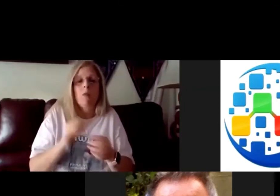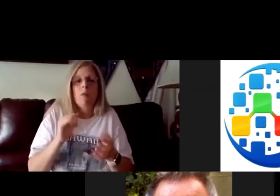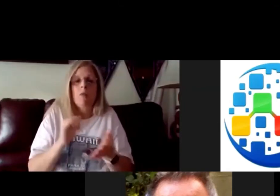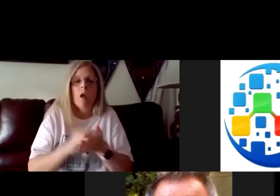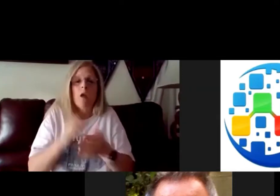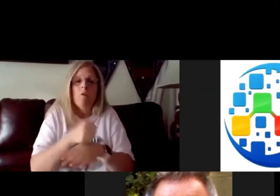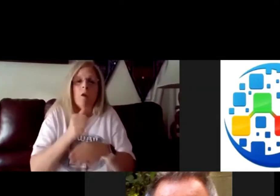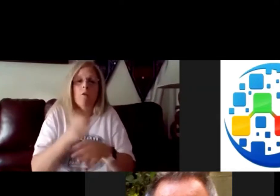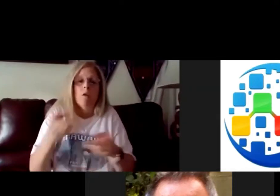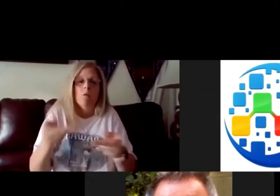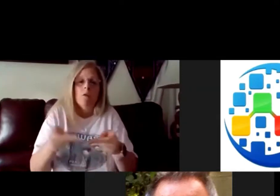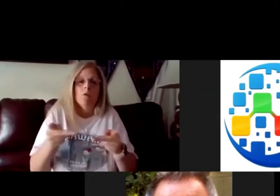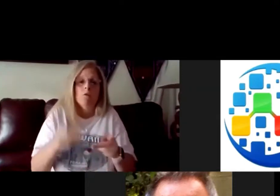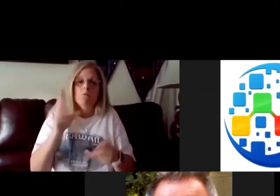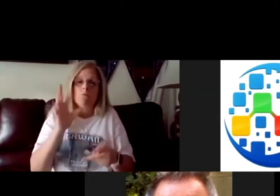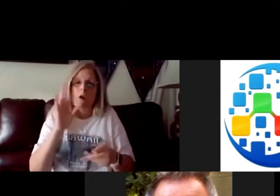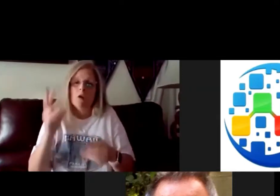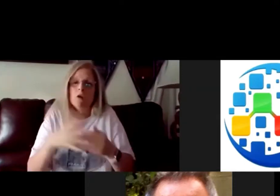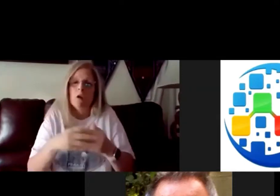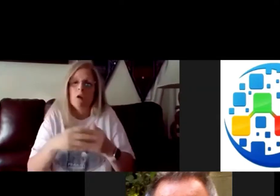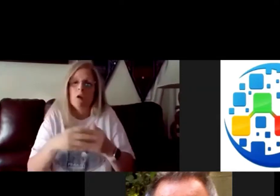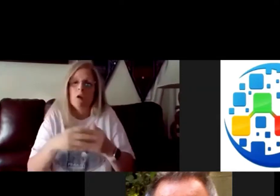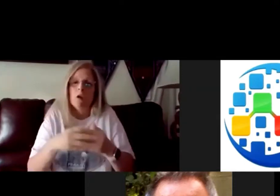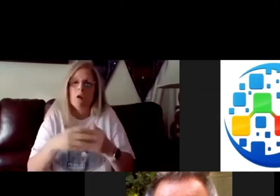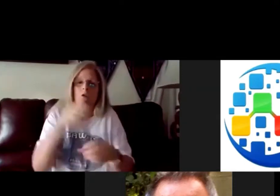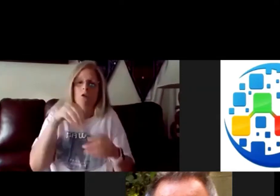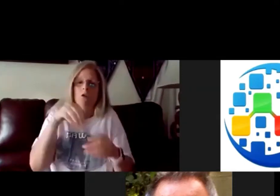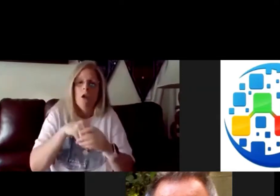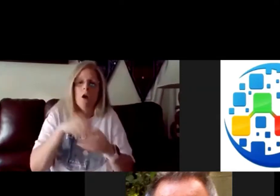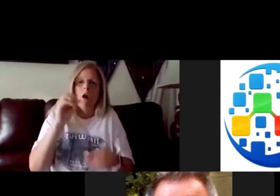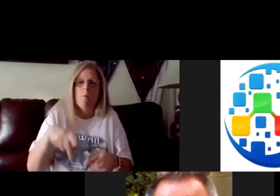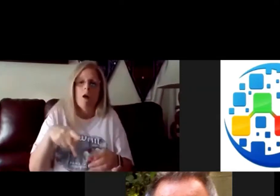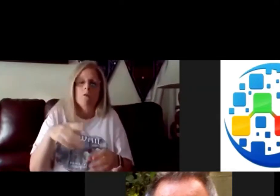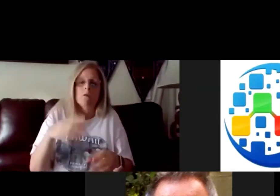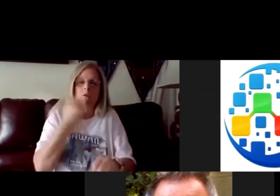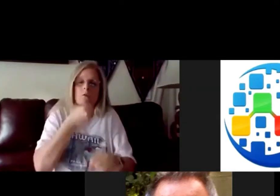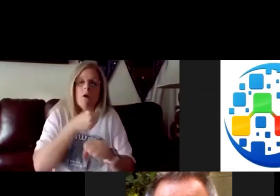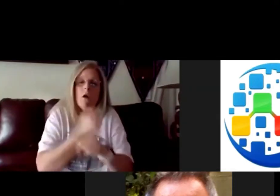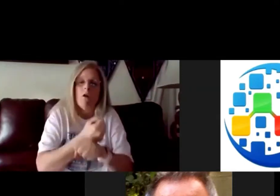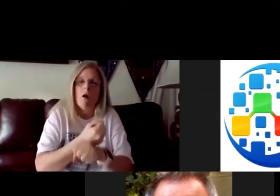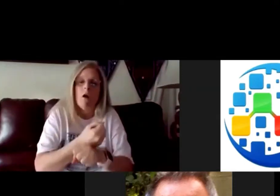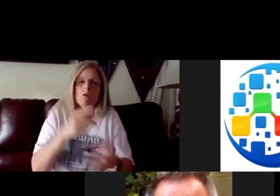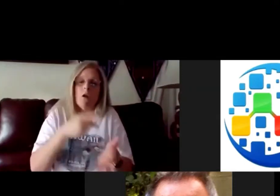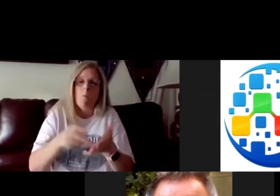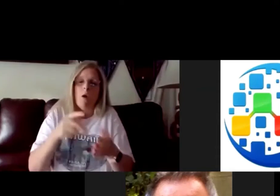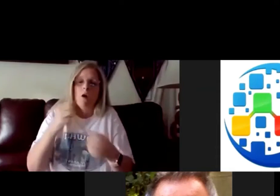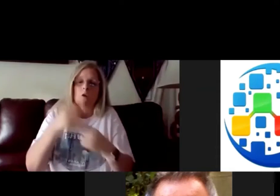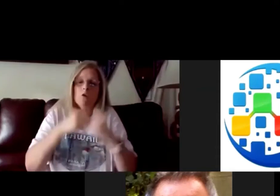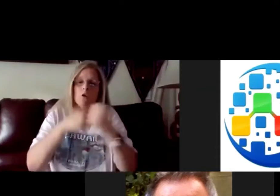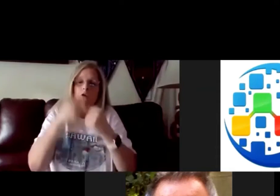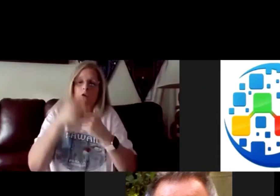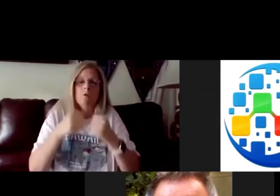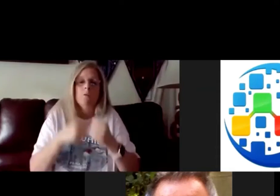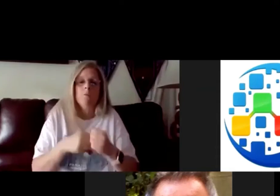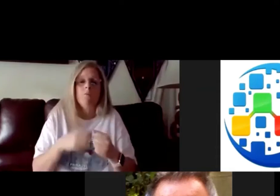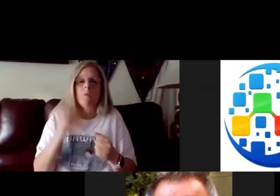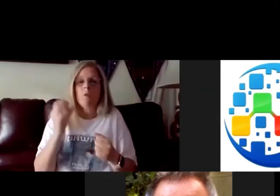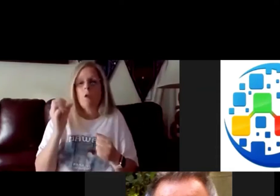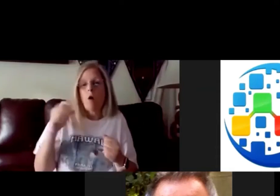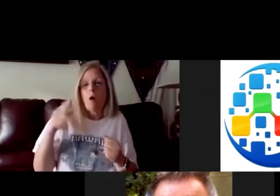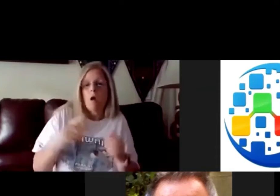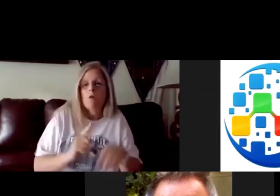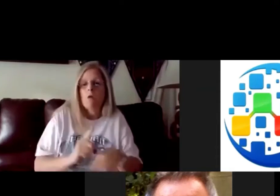position, $97. It locks you into Onpassive, and it locks you into the pay structure. As Onpassive launches to the